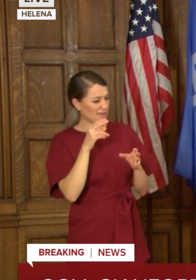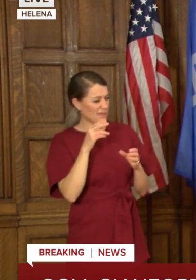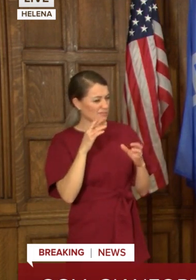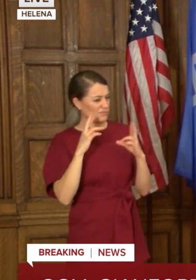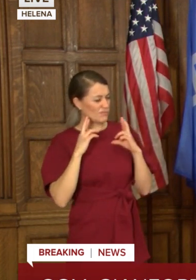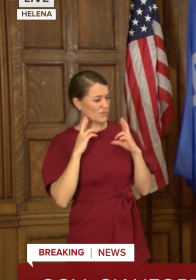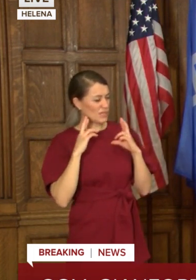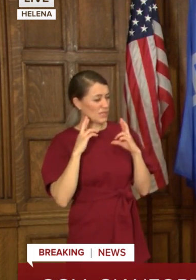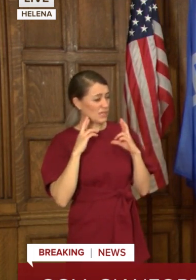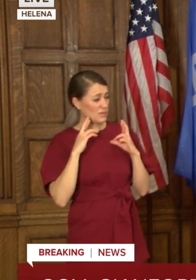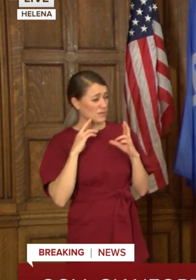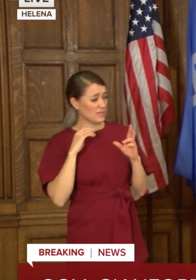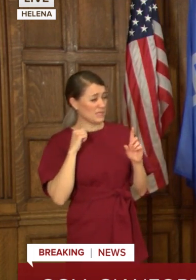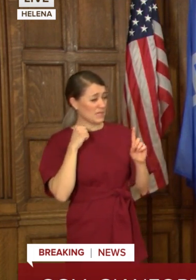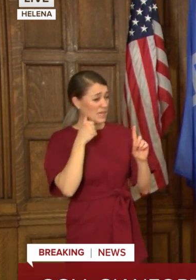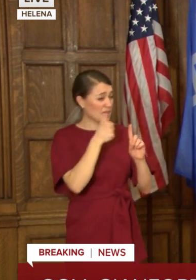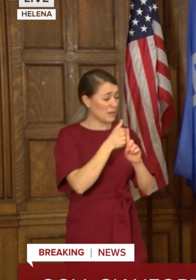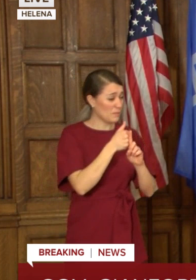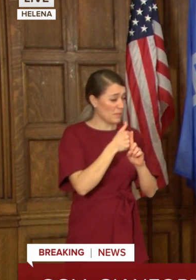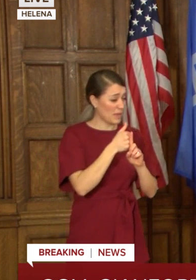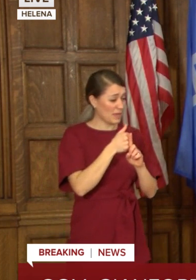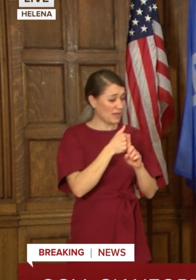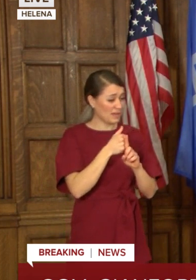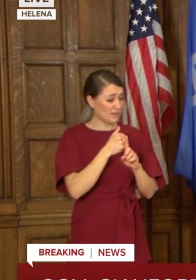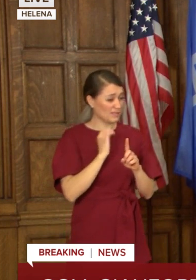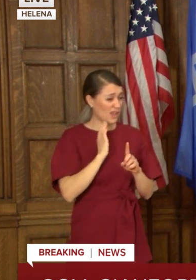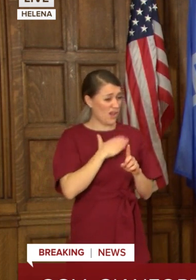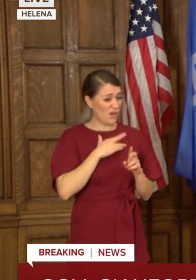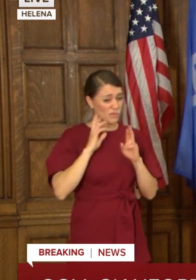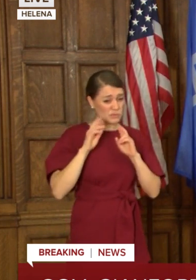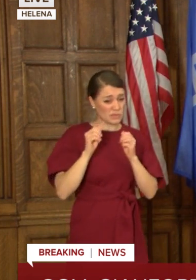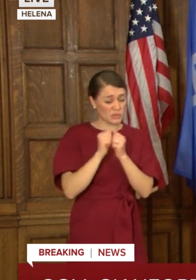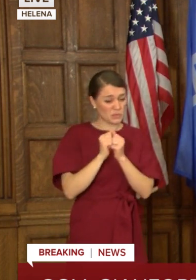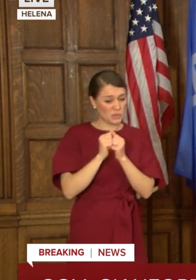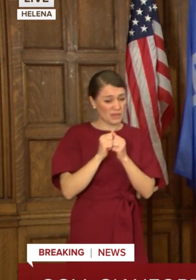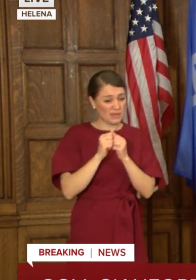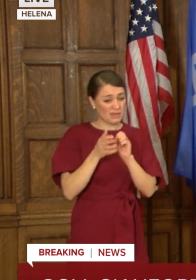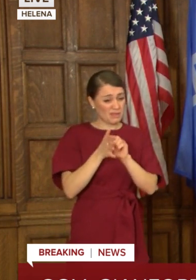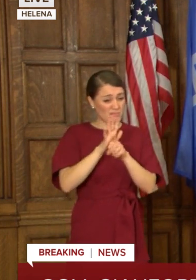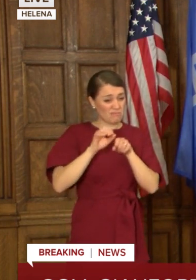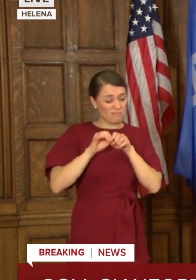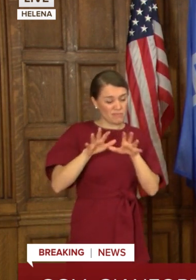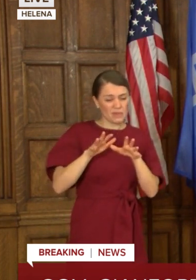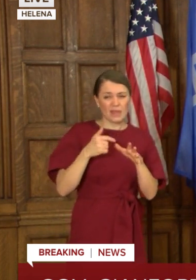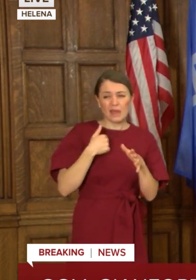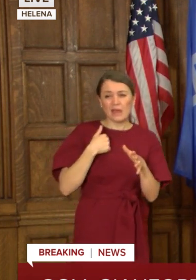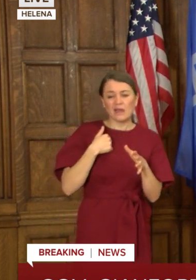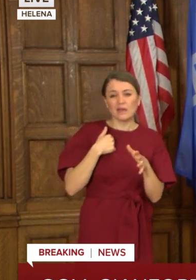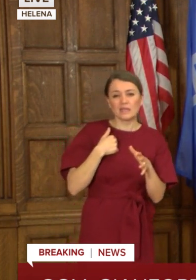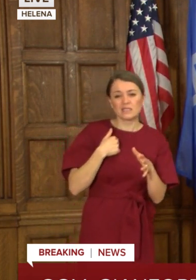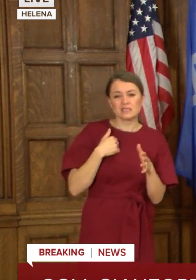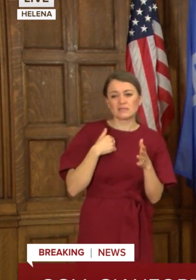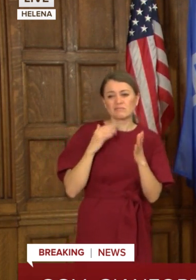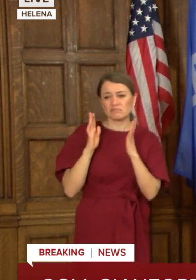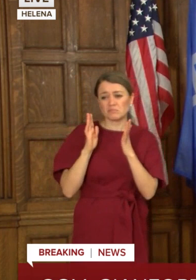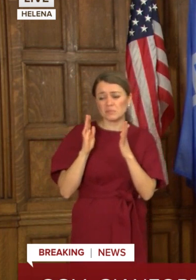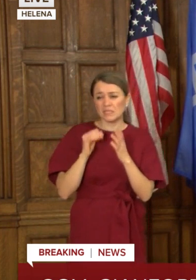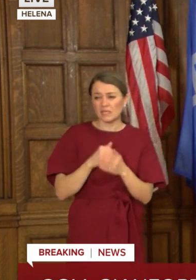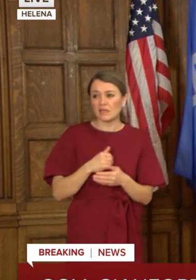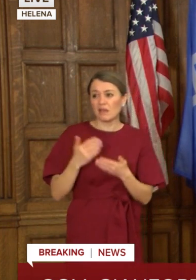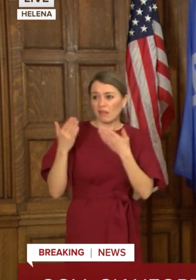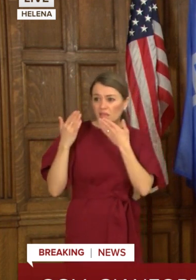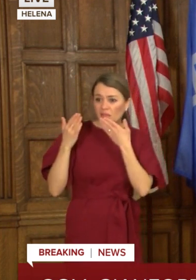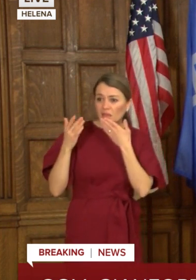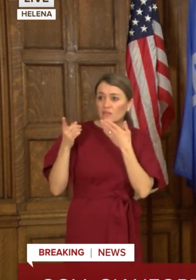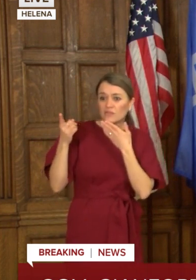impact in any way Montana's response to the pandemic. Yeah, I did speak with Doc Holtzman after that announcement was made, and I thanked him for his service